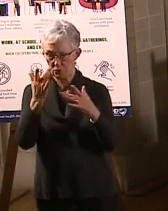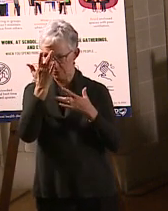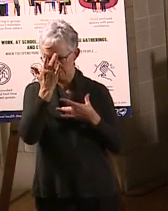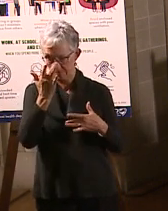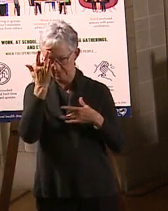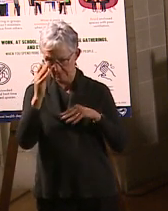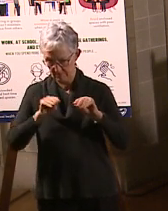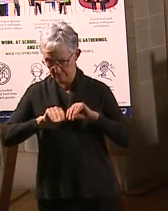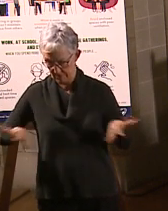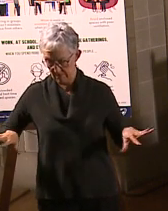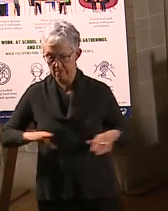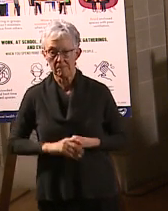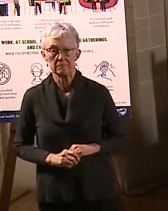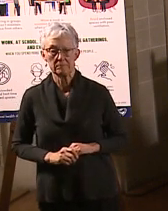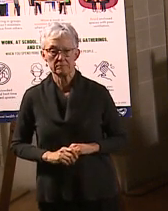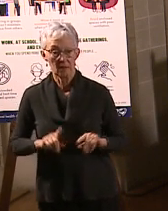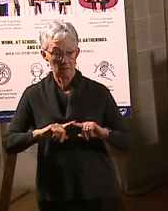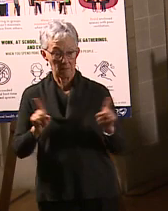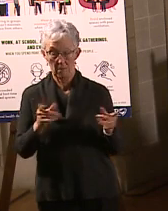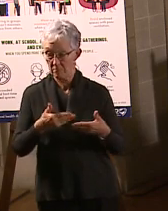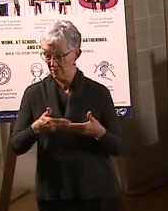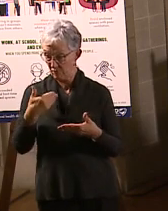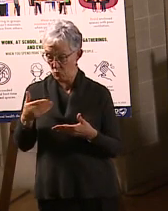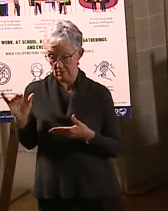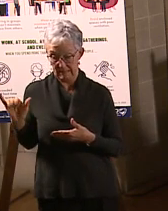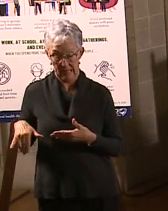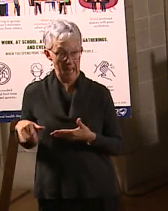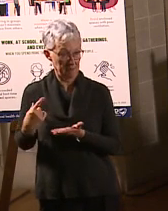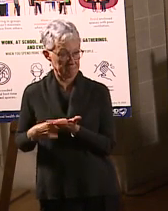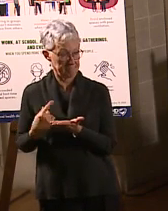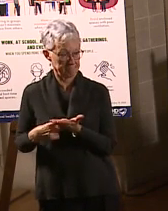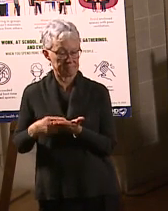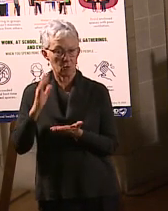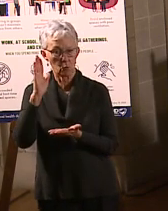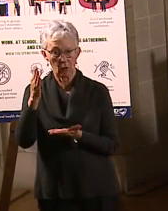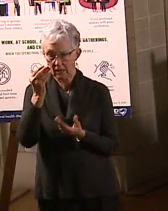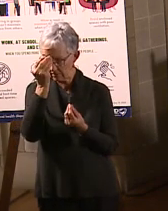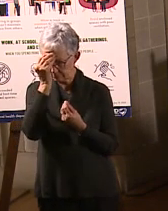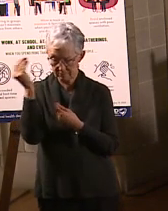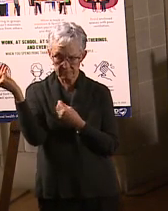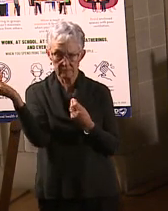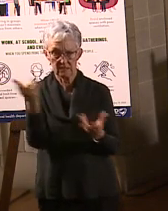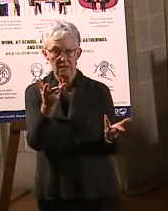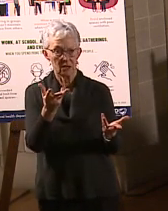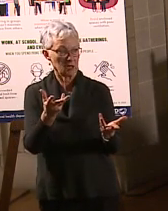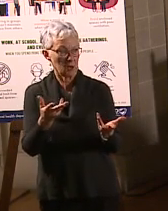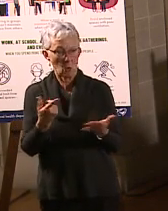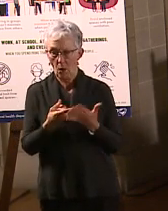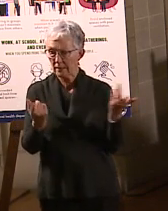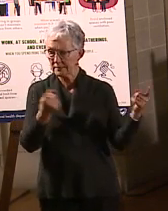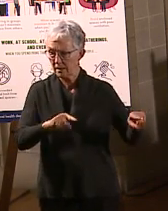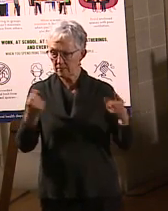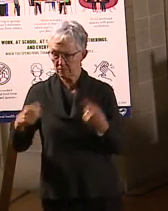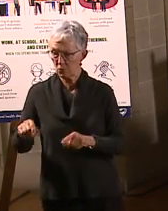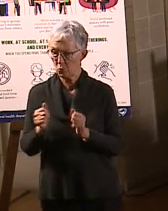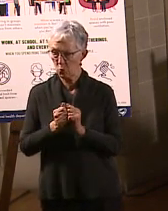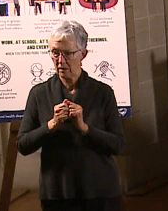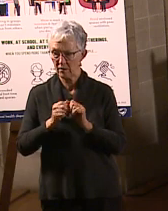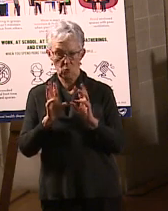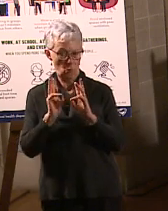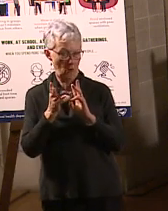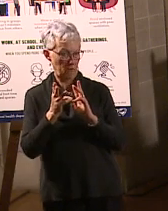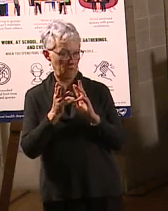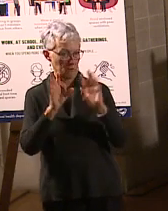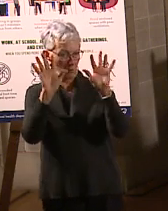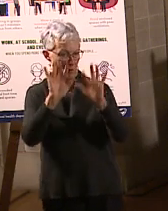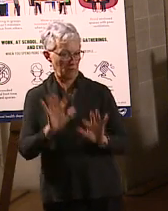we get into that, though, we're going to start off with an update on the weather system that is moving into the state of Nebraska. That's why we